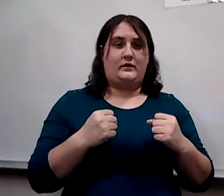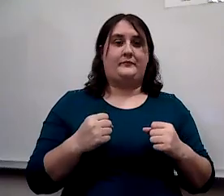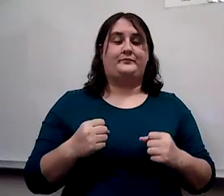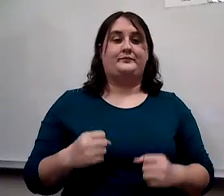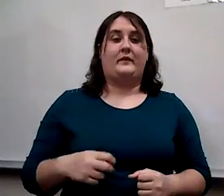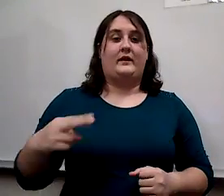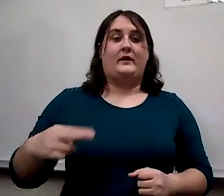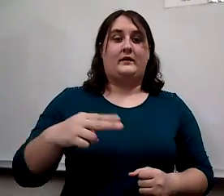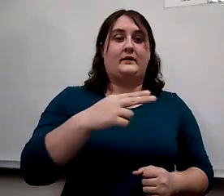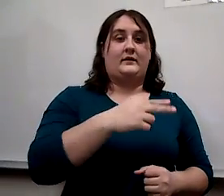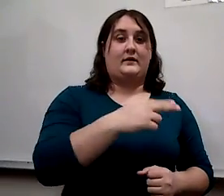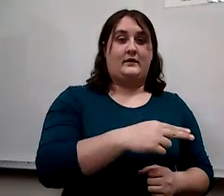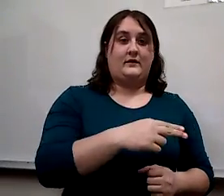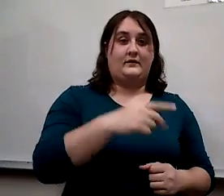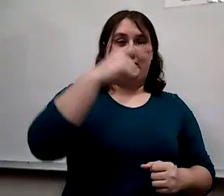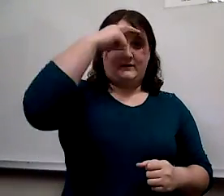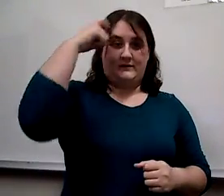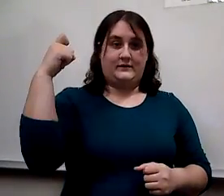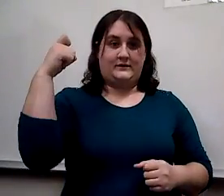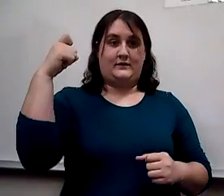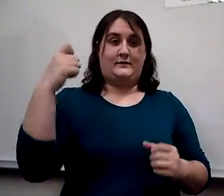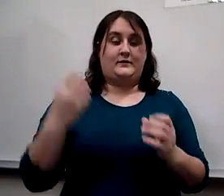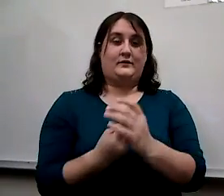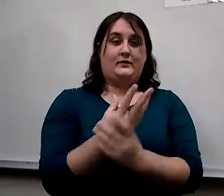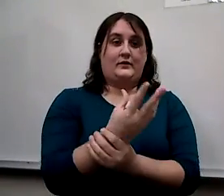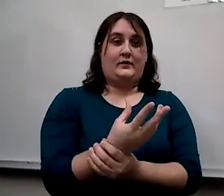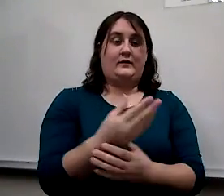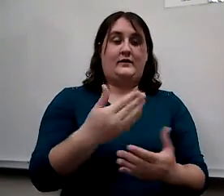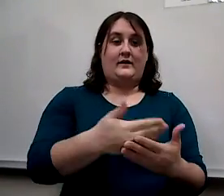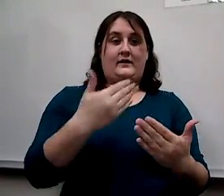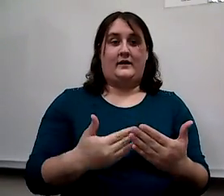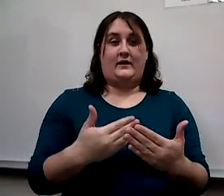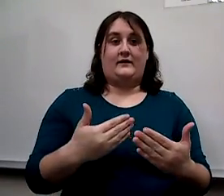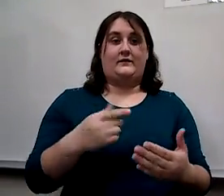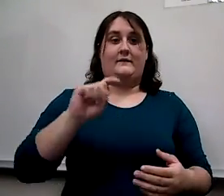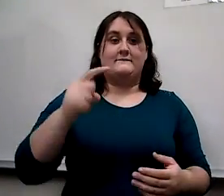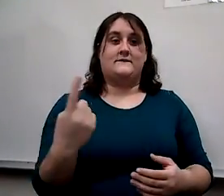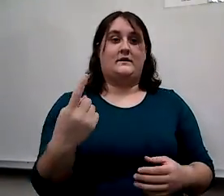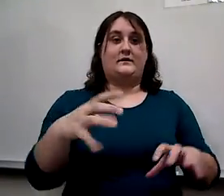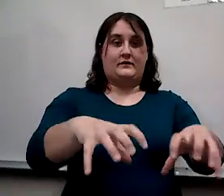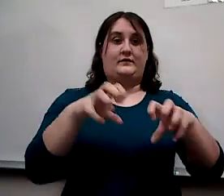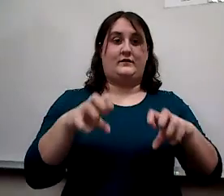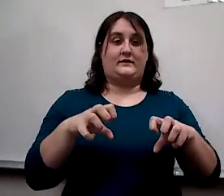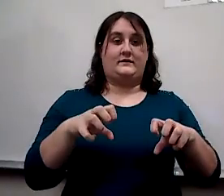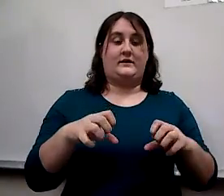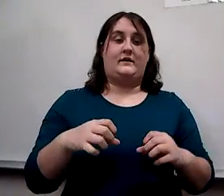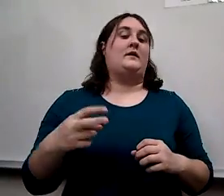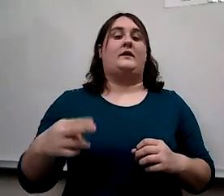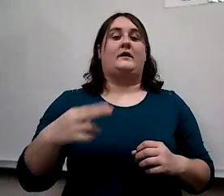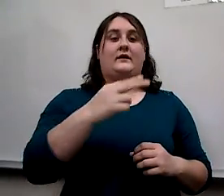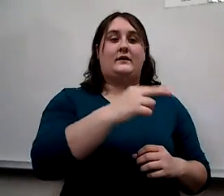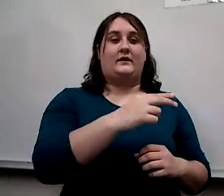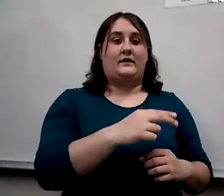growth shortly after the first frost. You should cut the canes to a height of 6 to